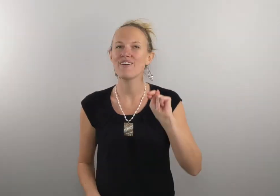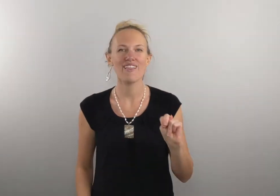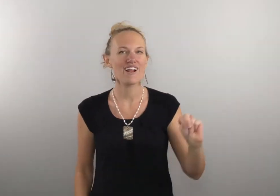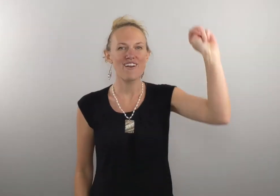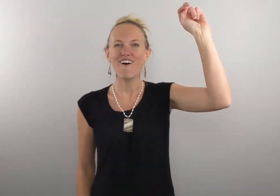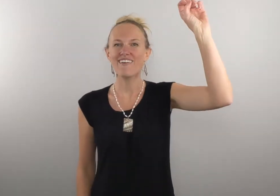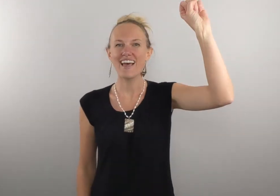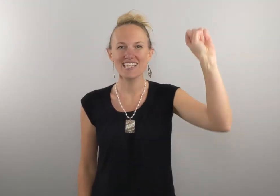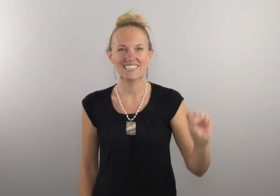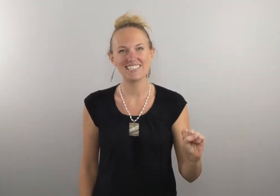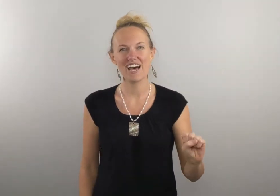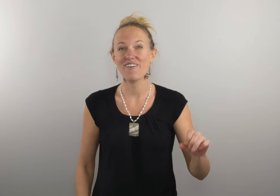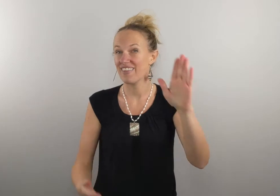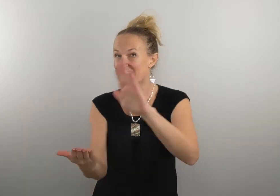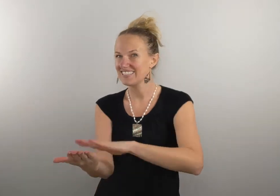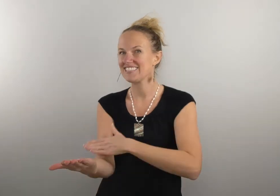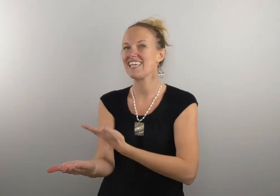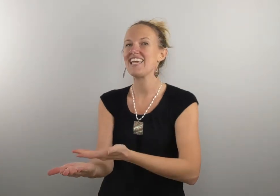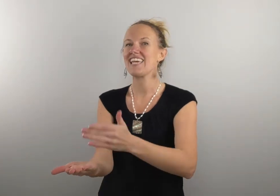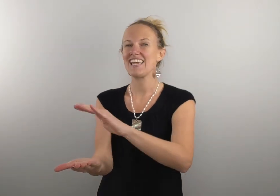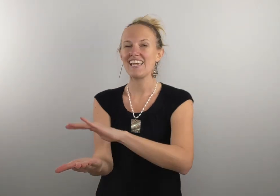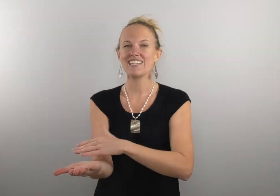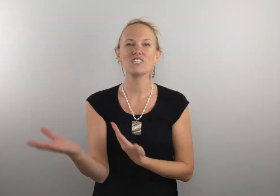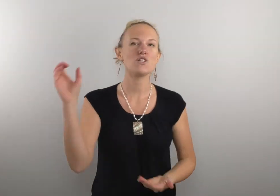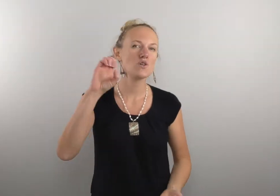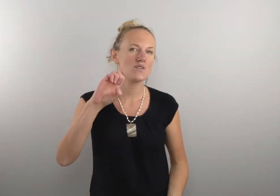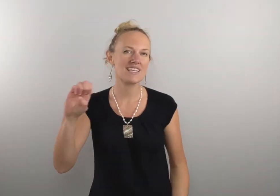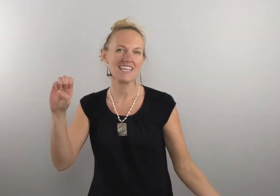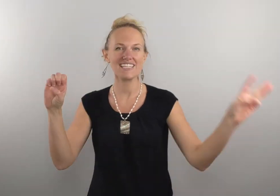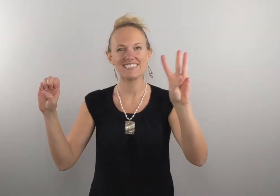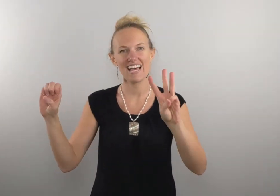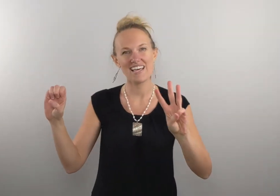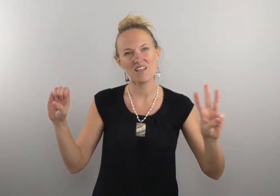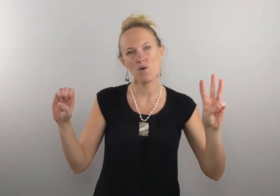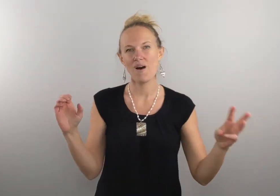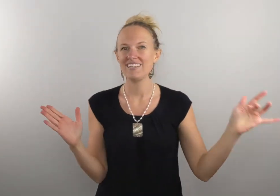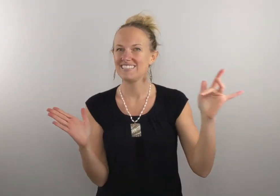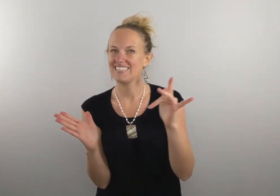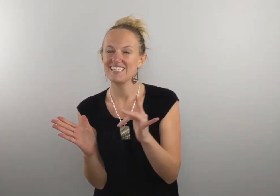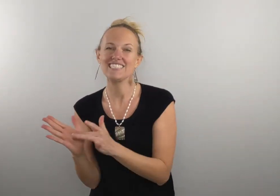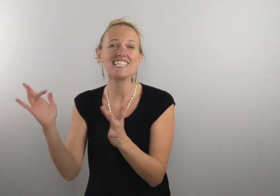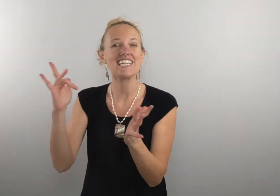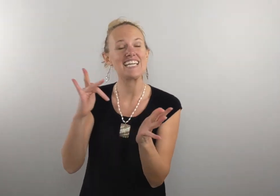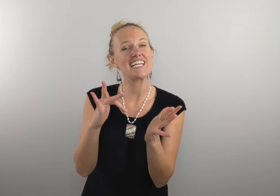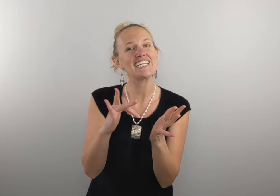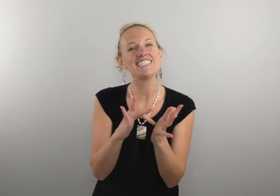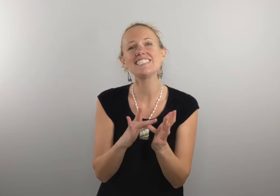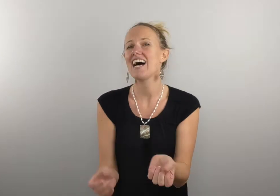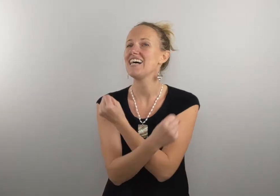the north and the south. We will sing to the east and the west. Oh, Jesus